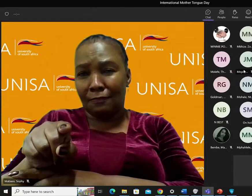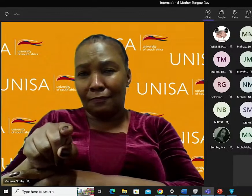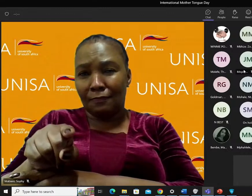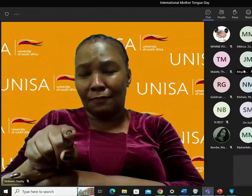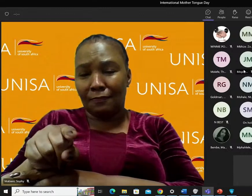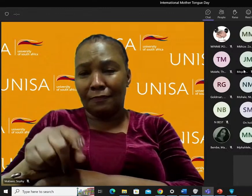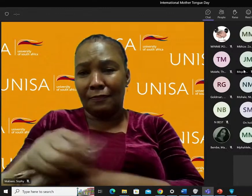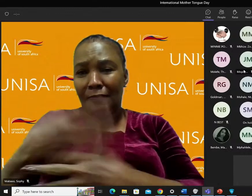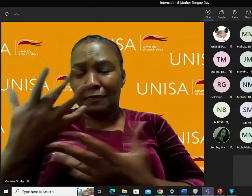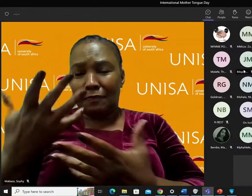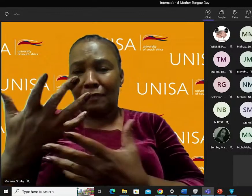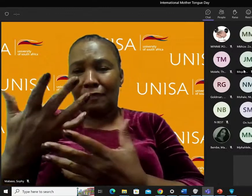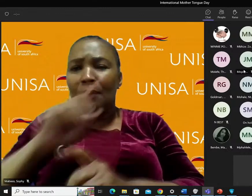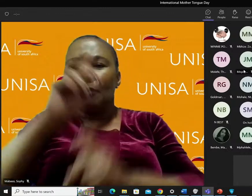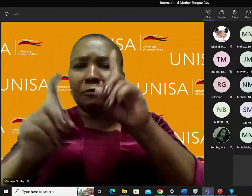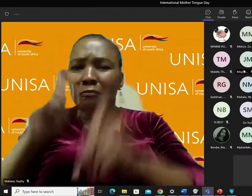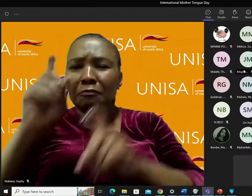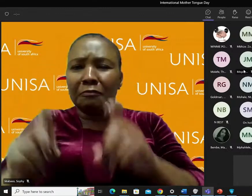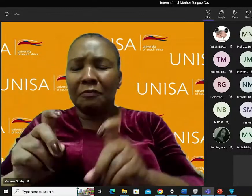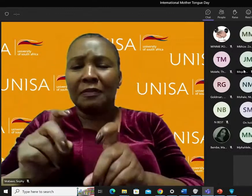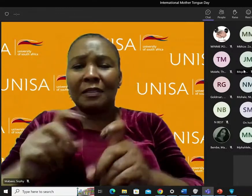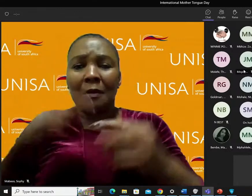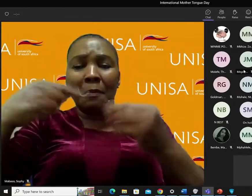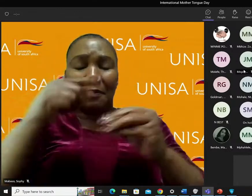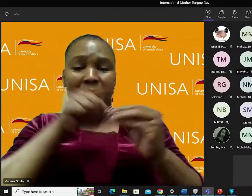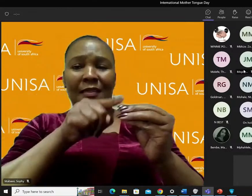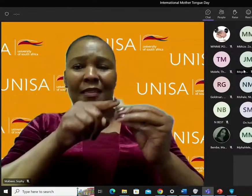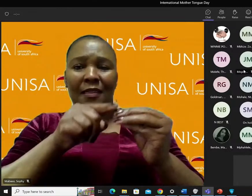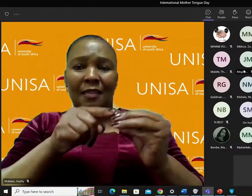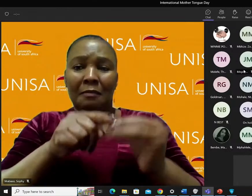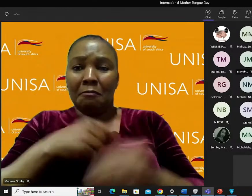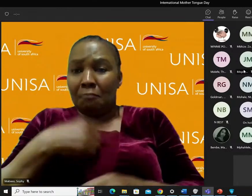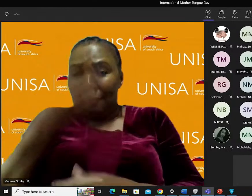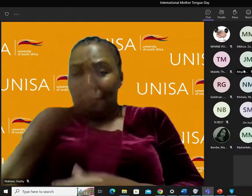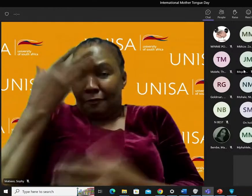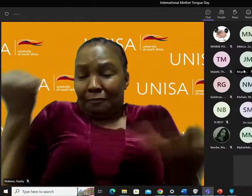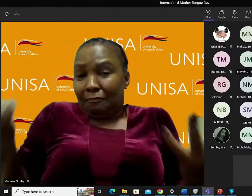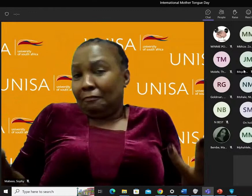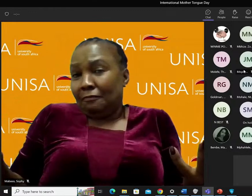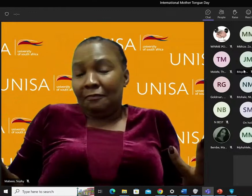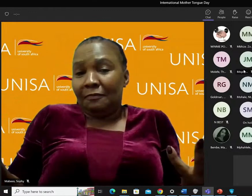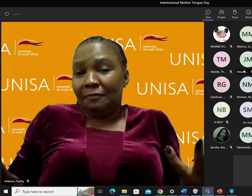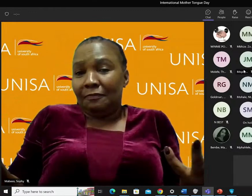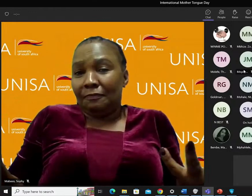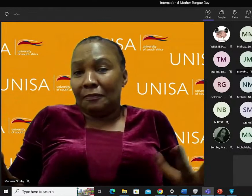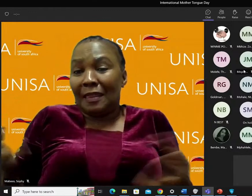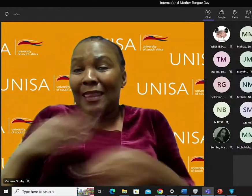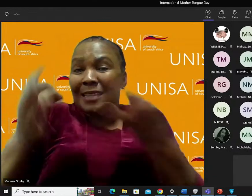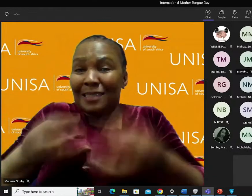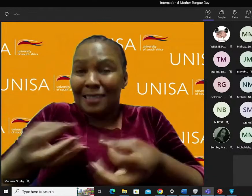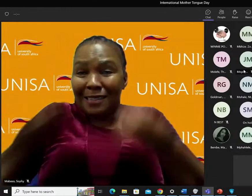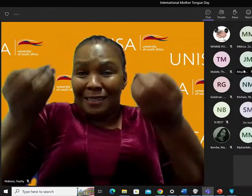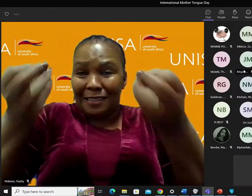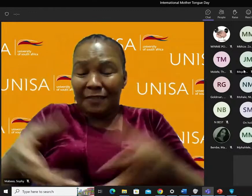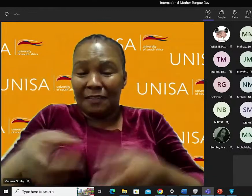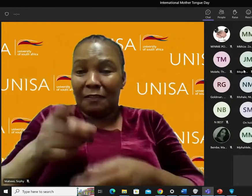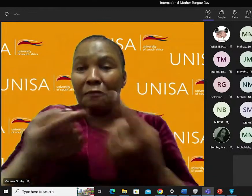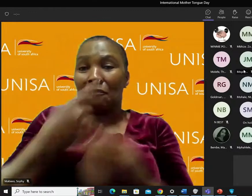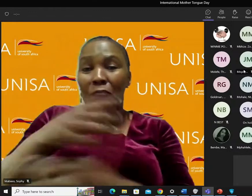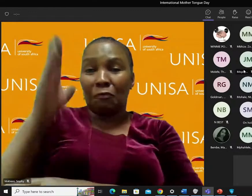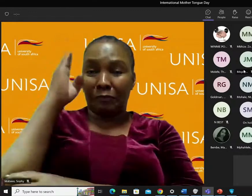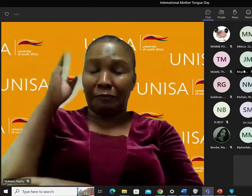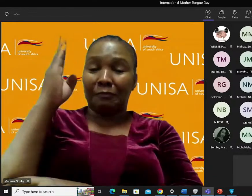O botsišitše ka lona. Ares. Ke mpho ya gago go tšwa